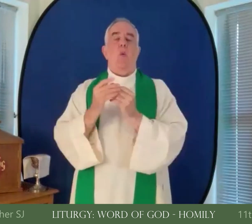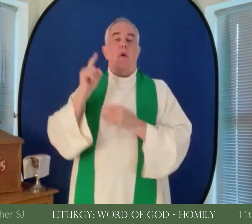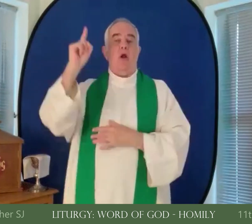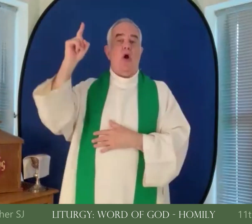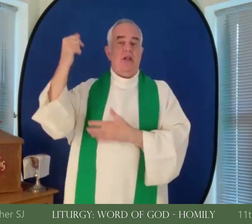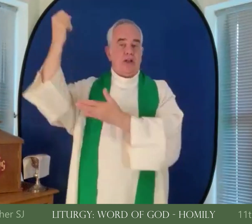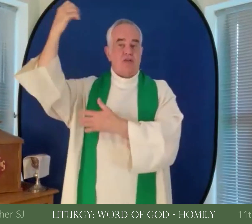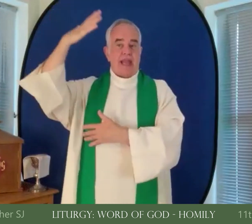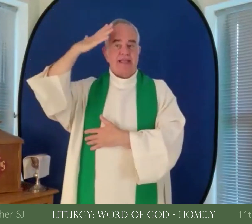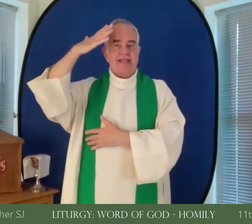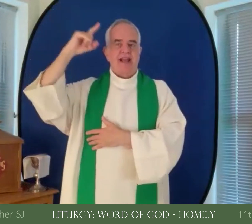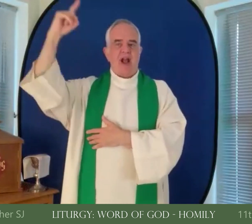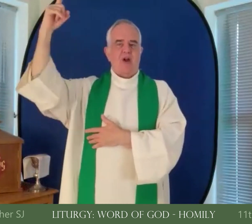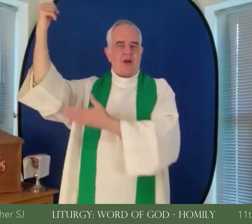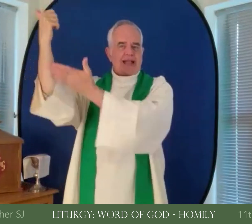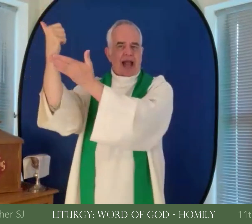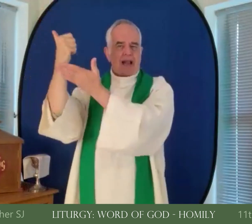with God's grace, God's help.